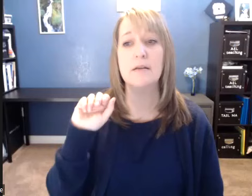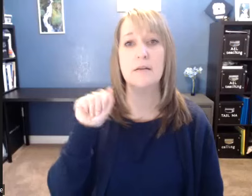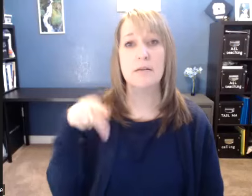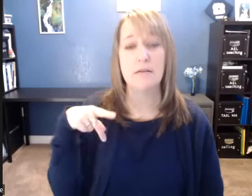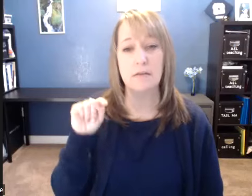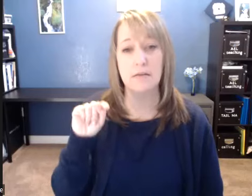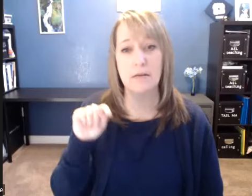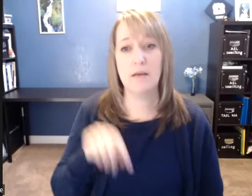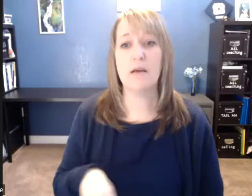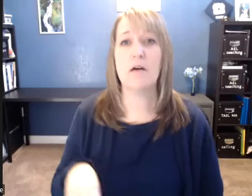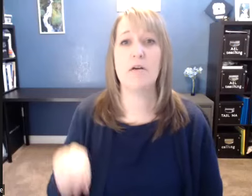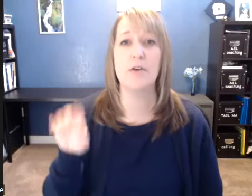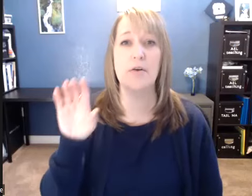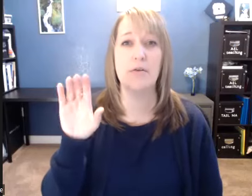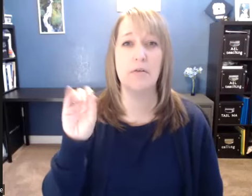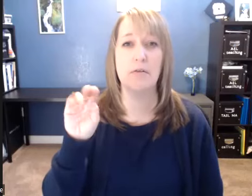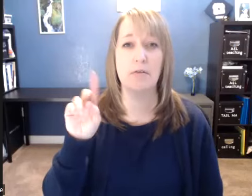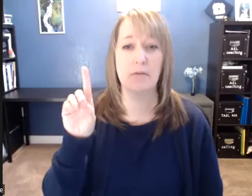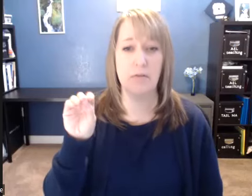apartment, and condo.